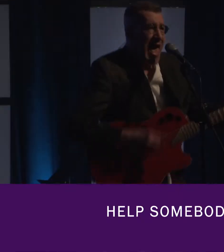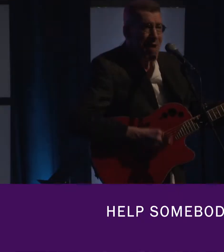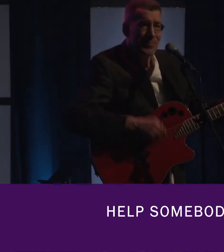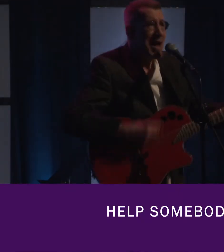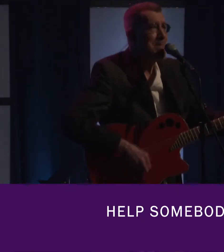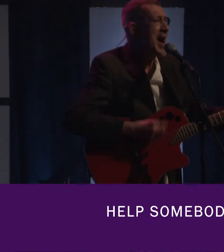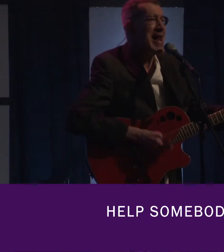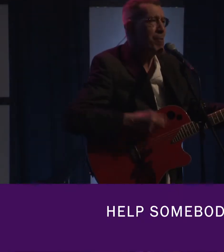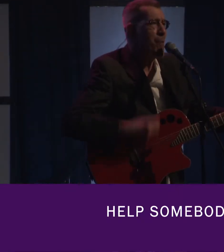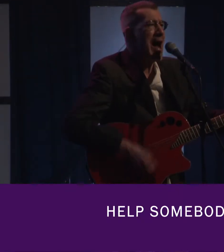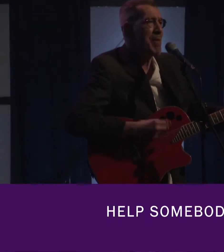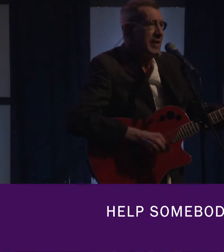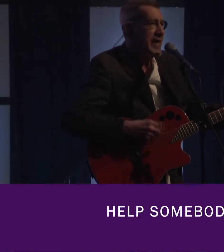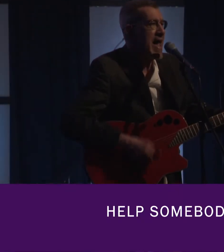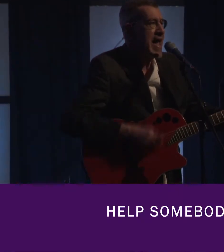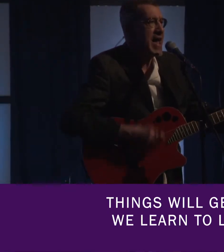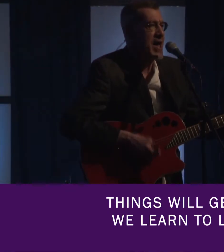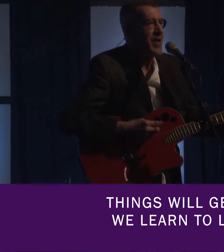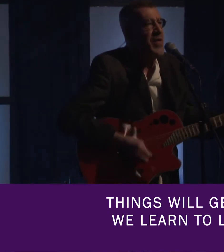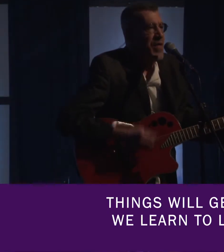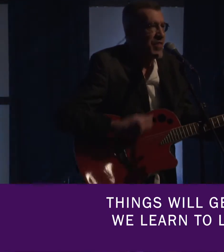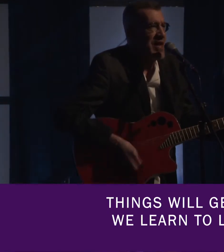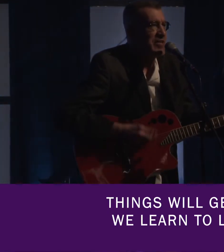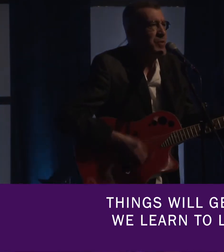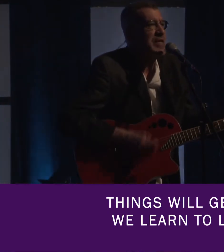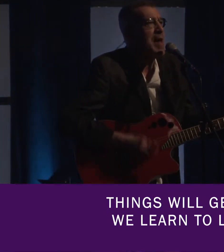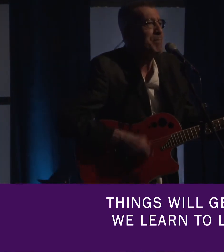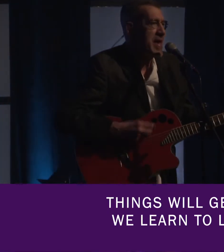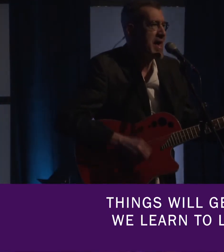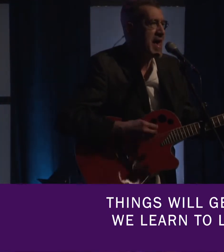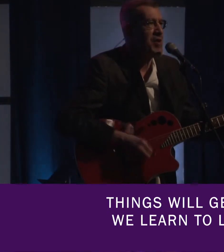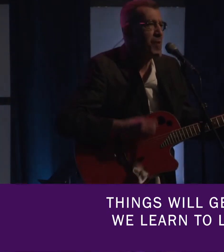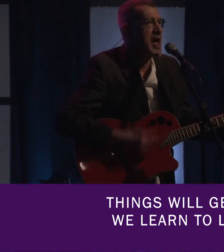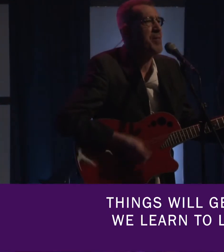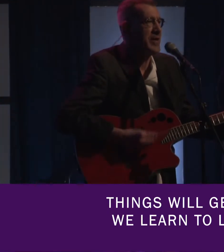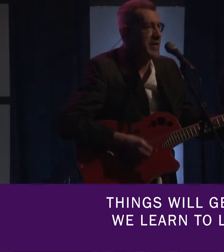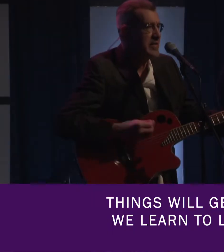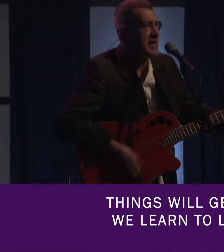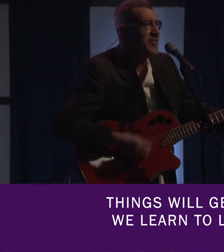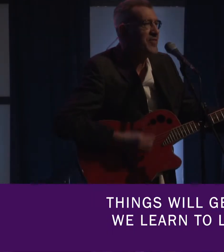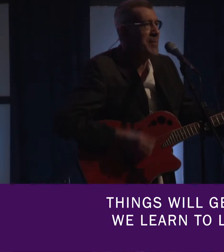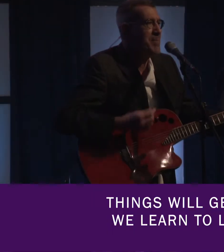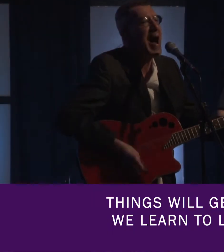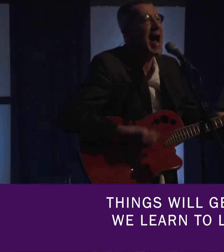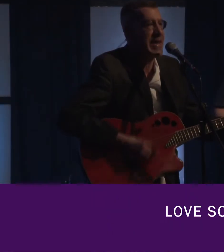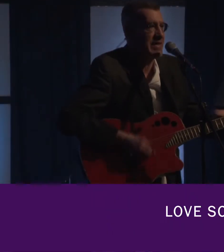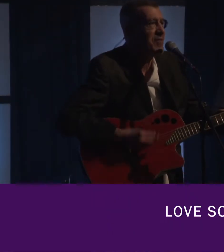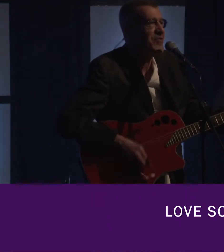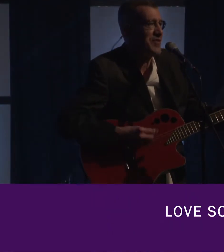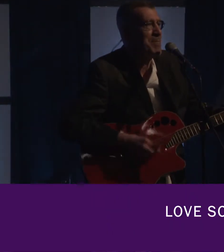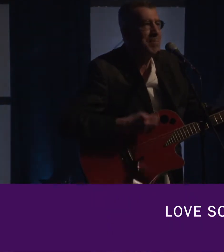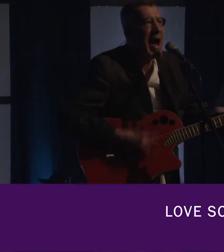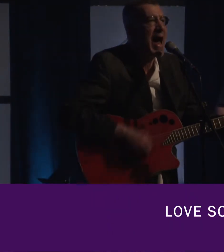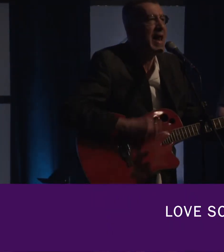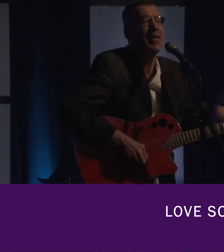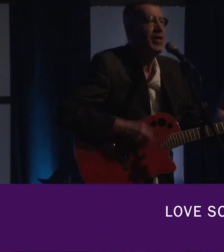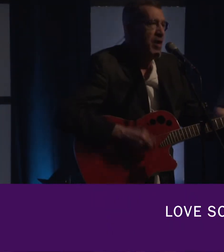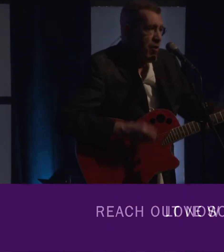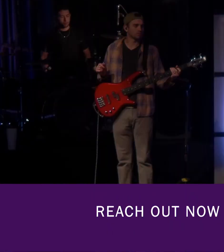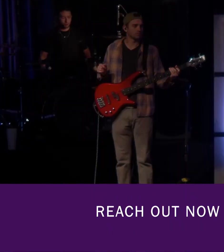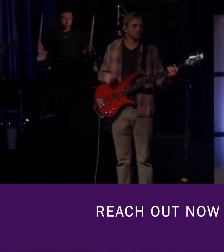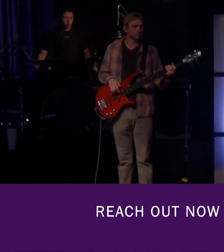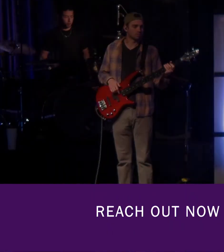hand, help somebody while we can. Things will get better when we learn to love somebody, love